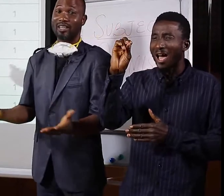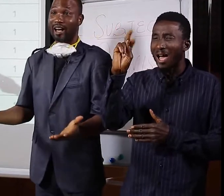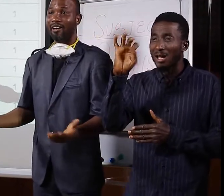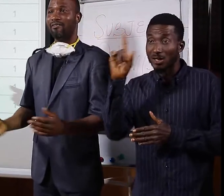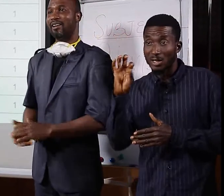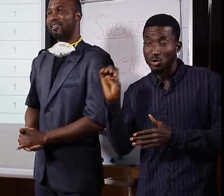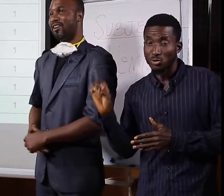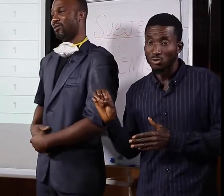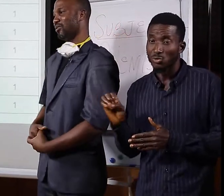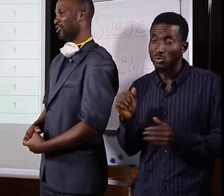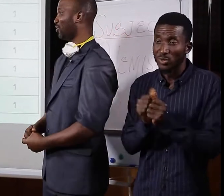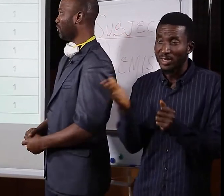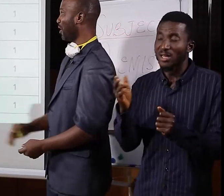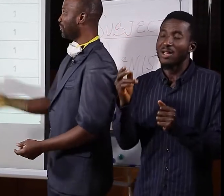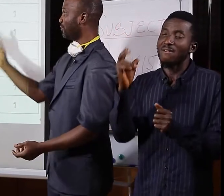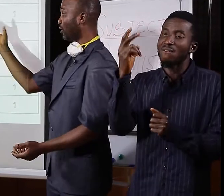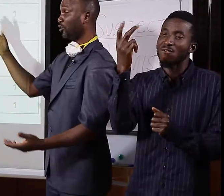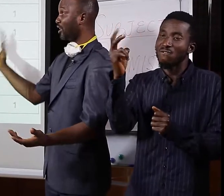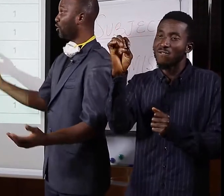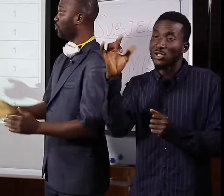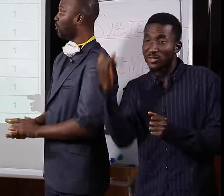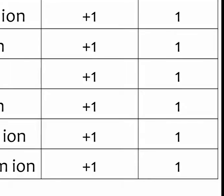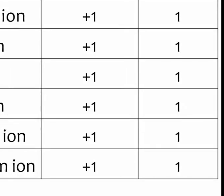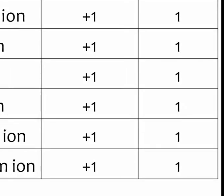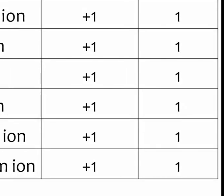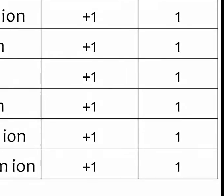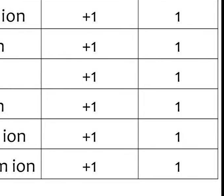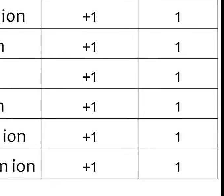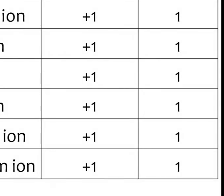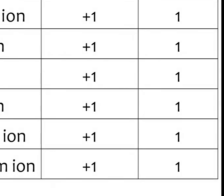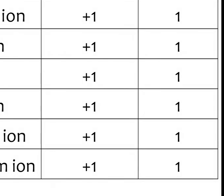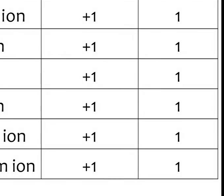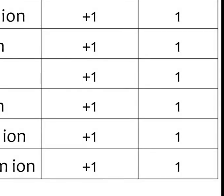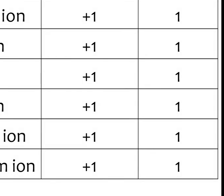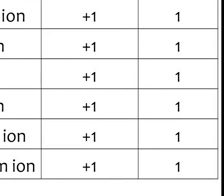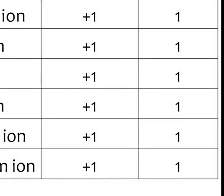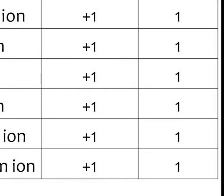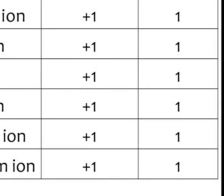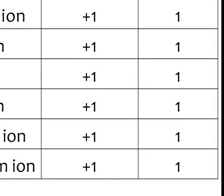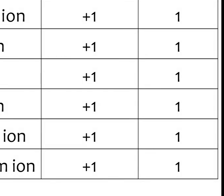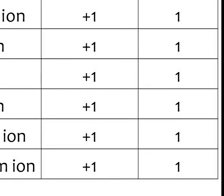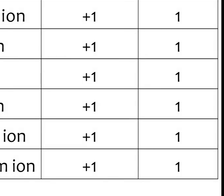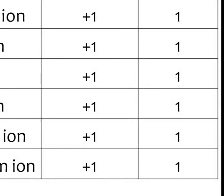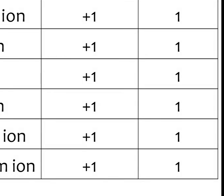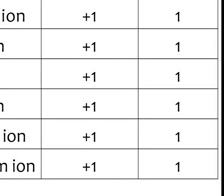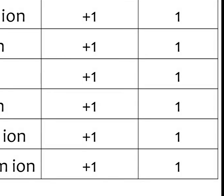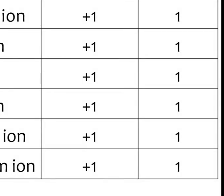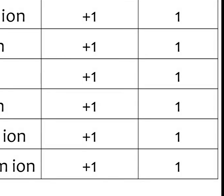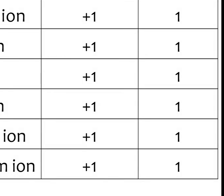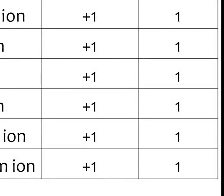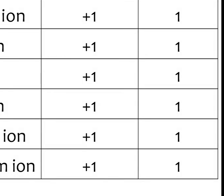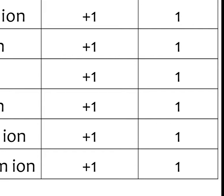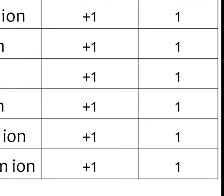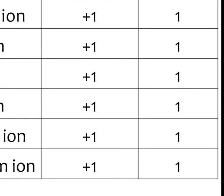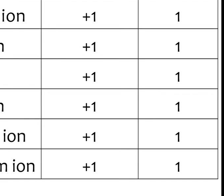cations with their valency and oxidation number because of their group. Obviously, hydrogen ion, lithium ion, silver ion,